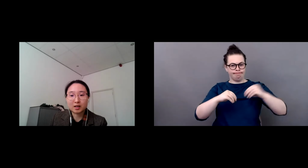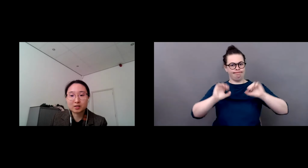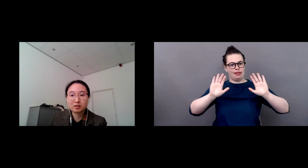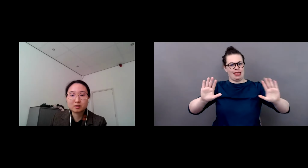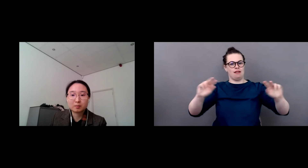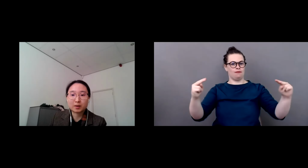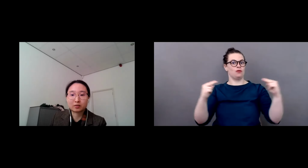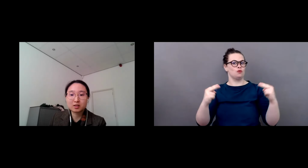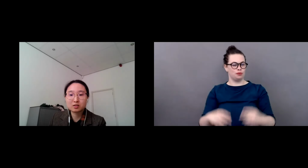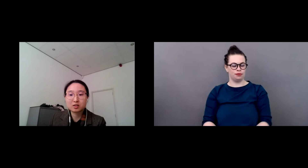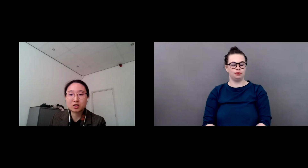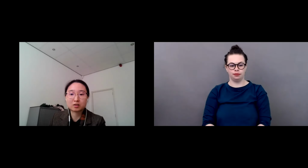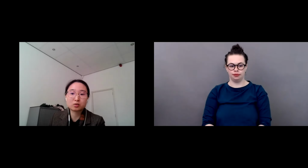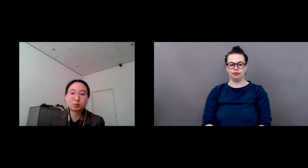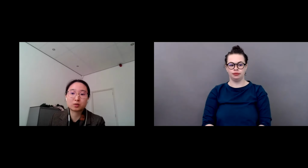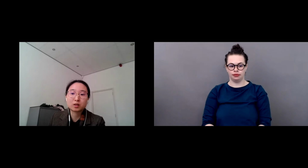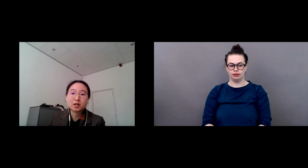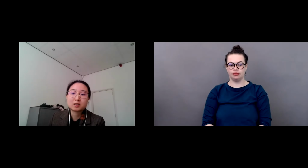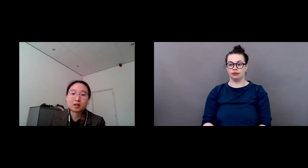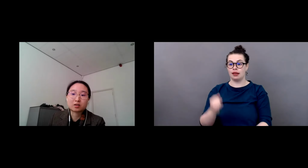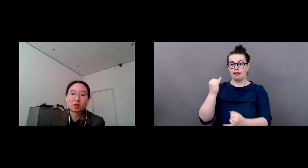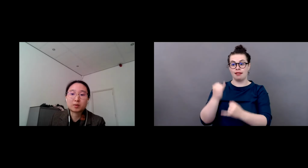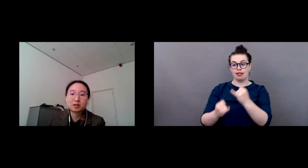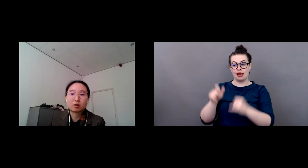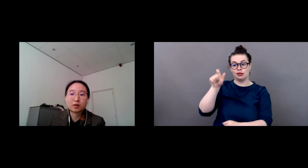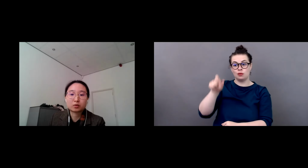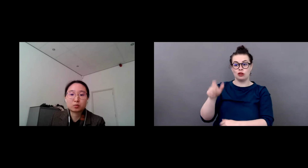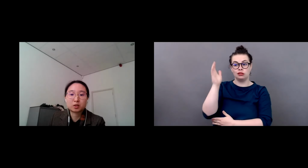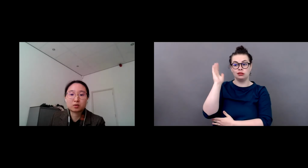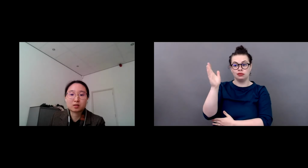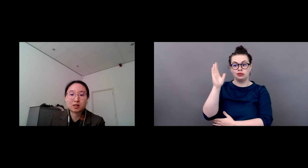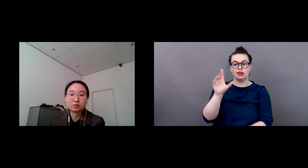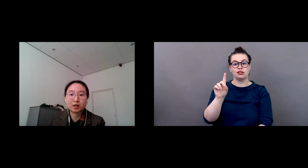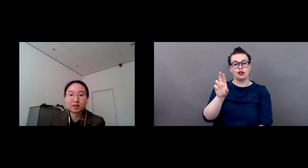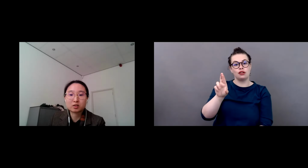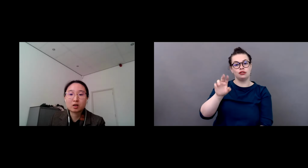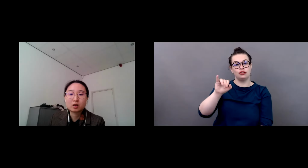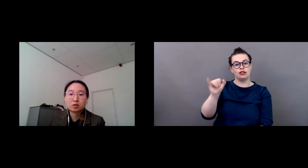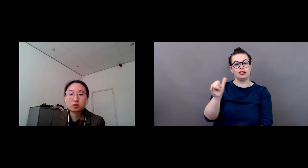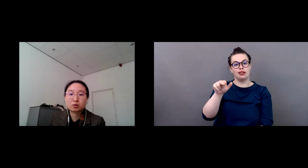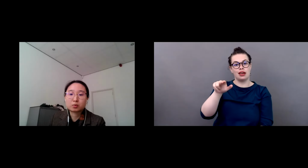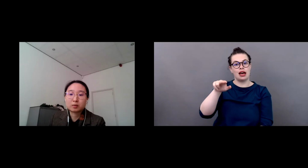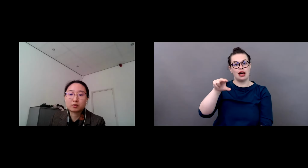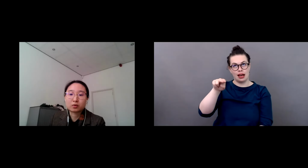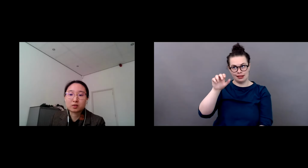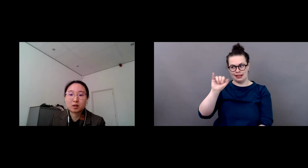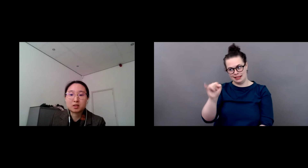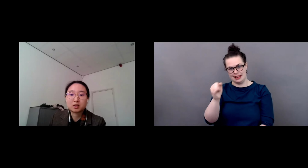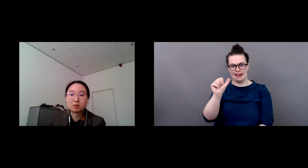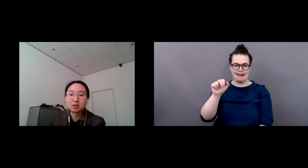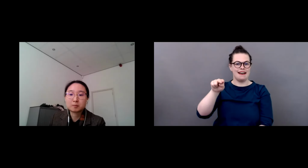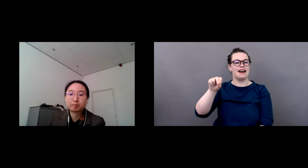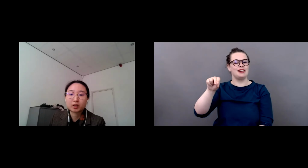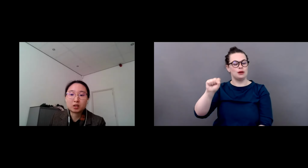Our last panelist, Janos, will take on the topic of how to build a successful case to bring before the